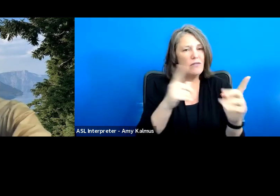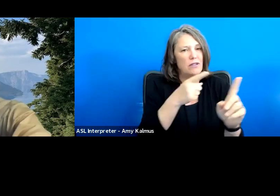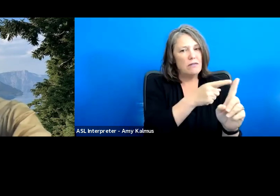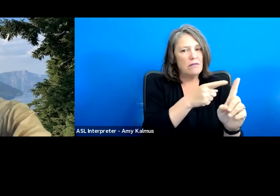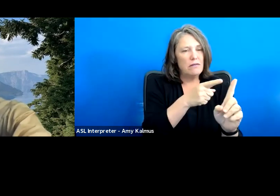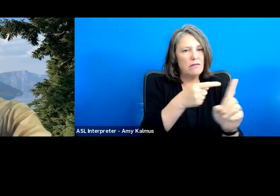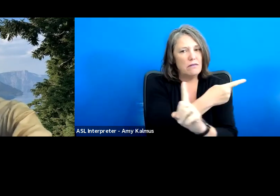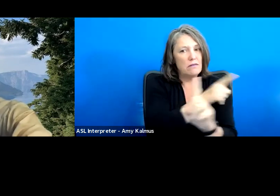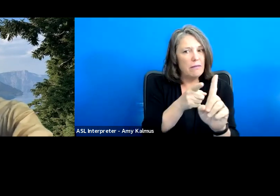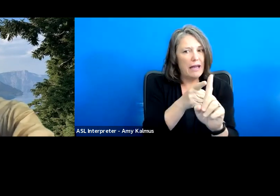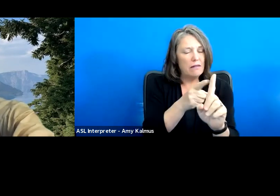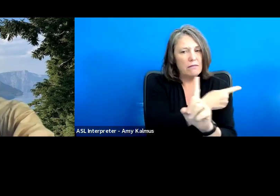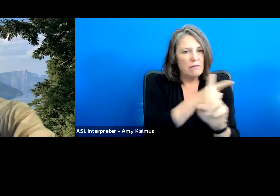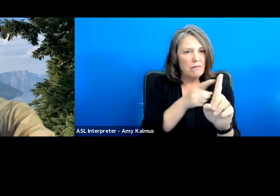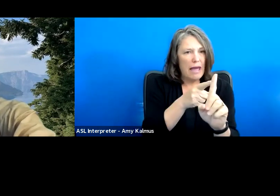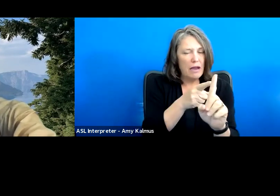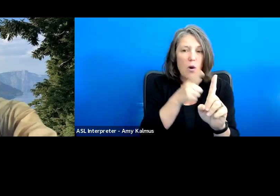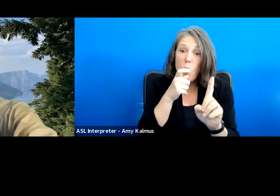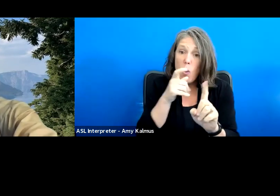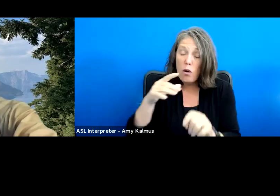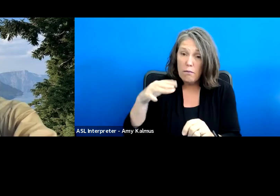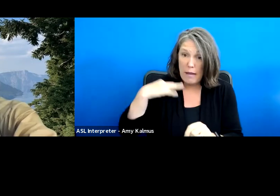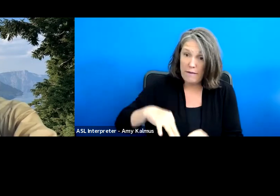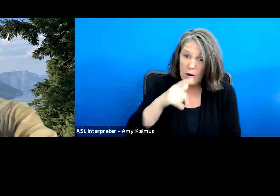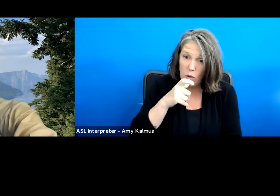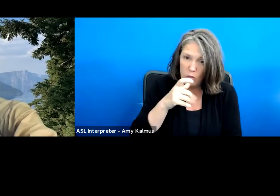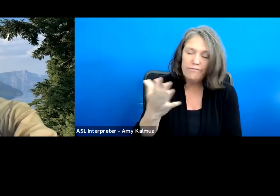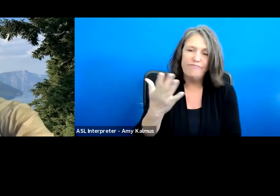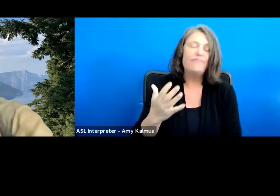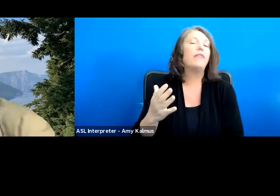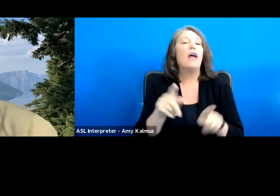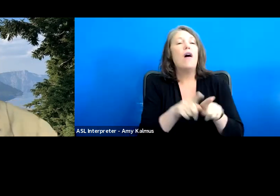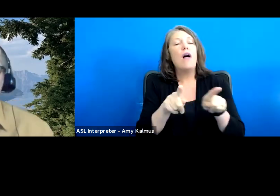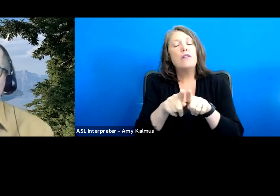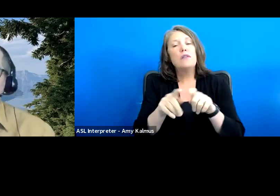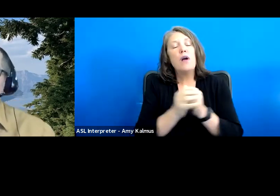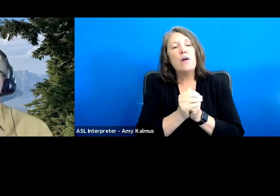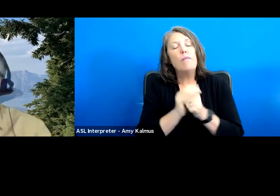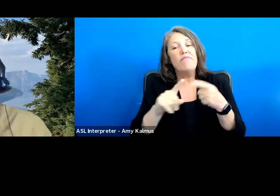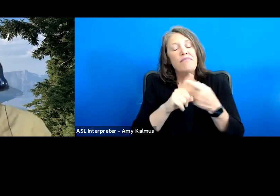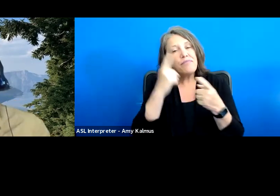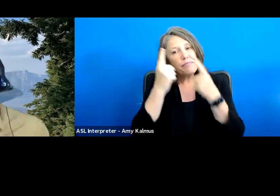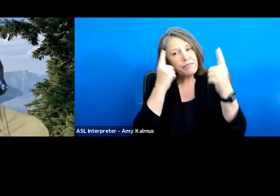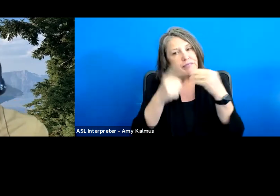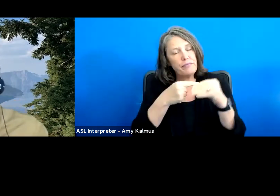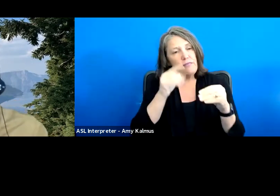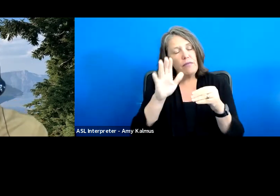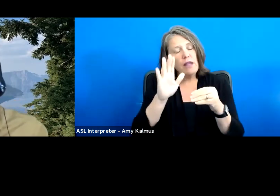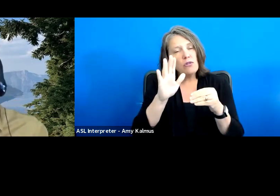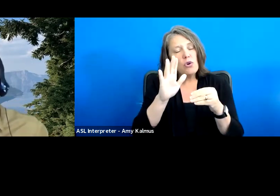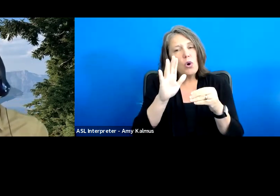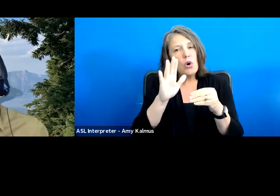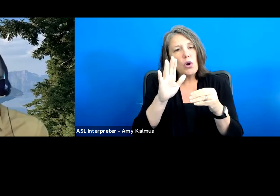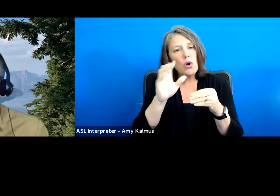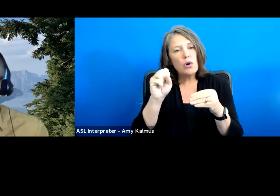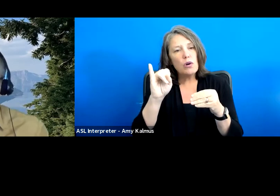to who do they benefit. And then also, when you're thinking about your composition of your